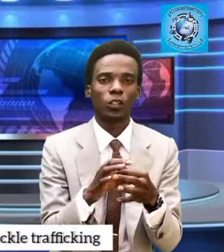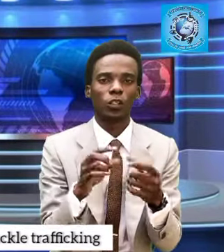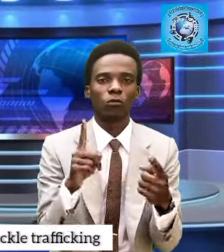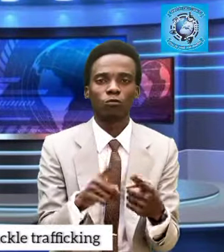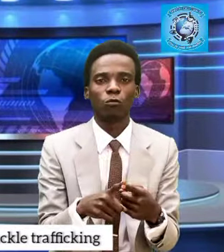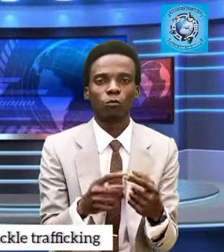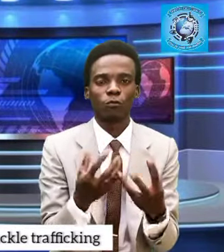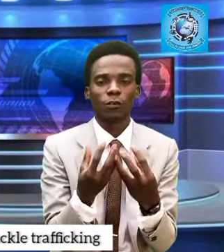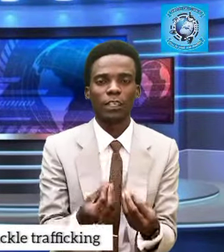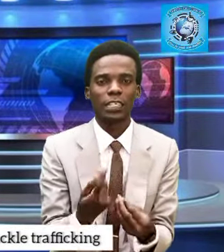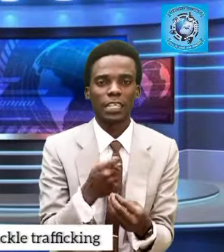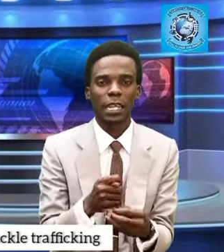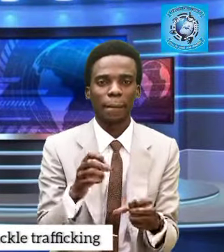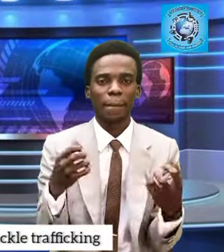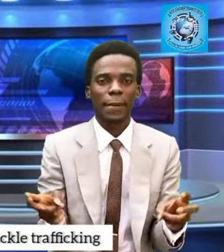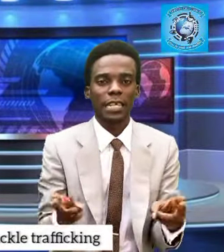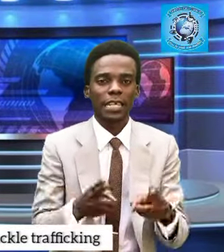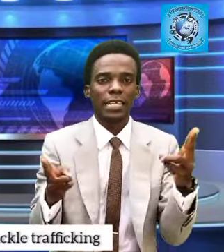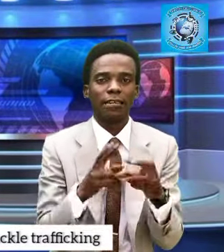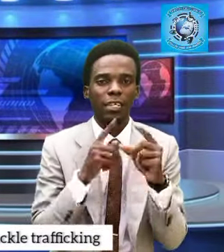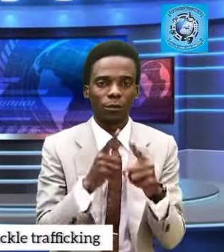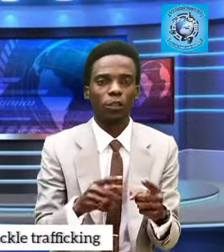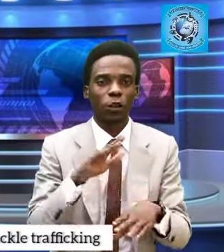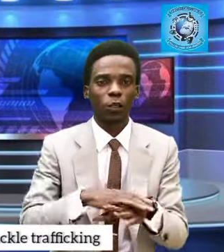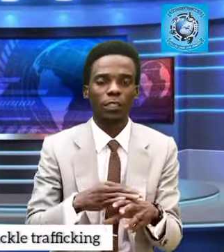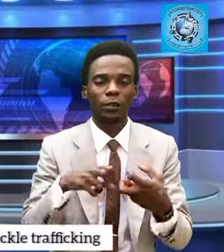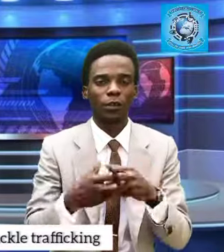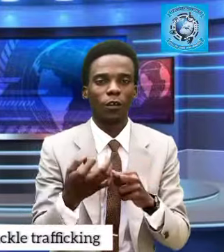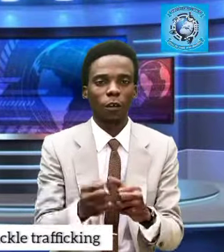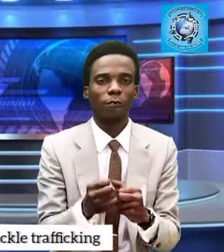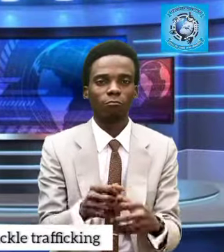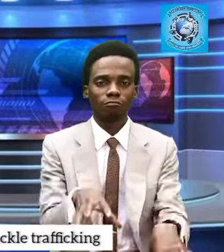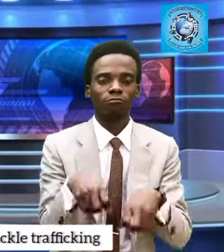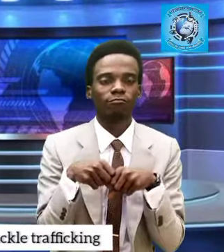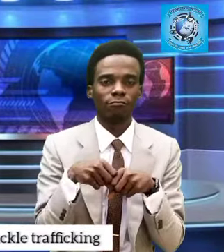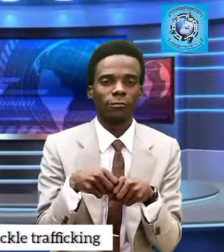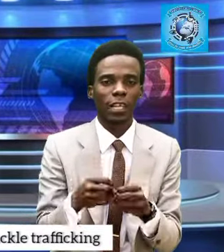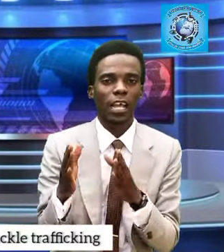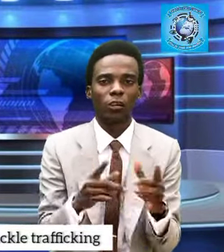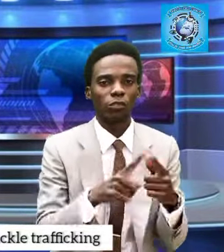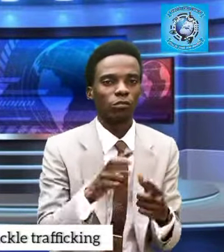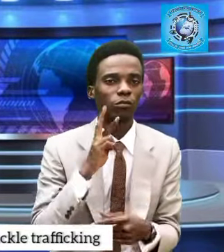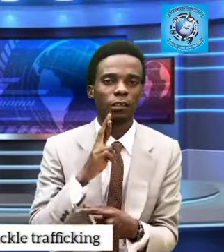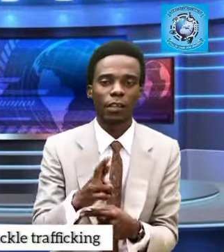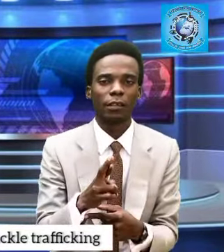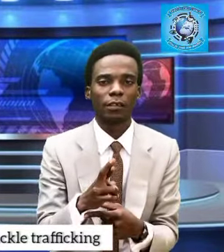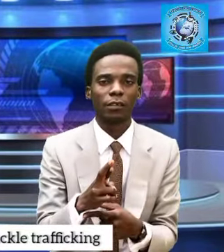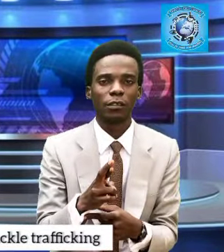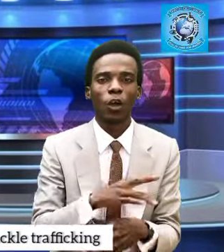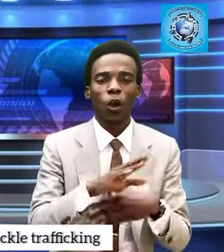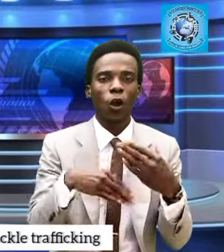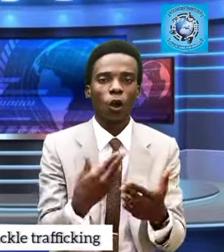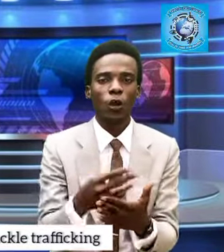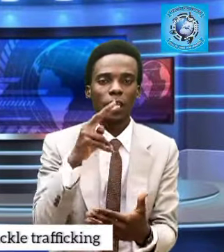to facilitate emergency responses on issues of trafficking. According to her,